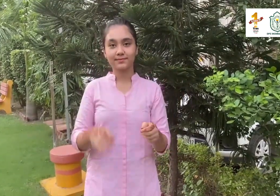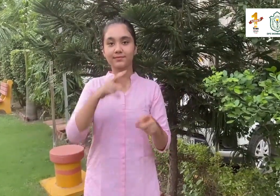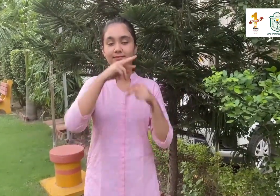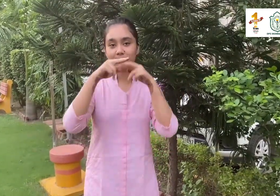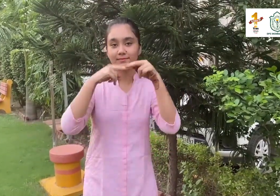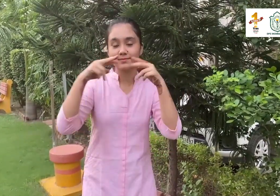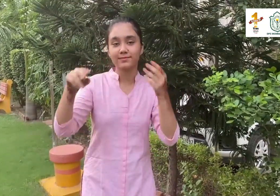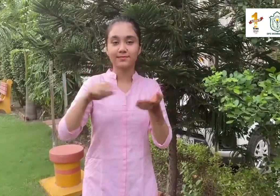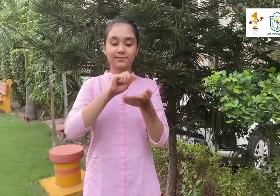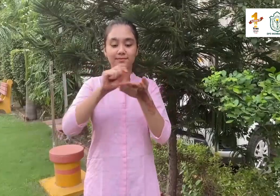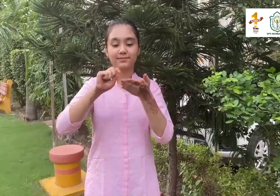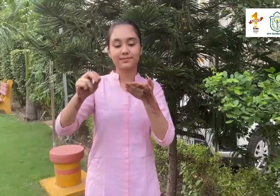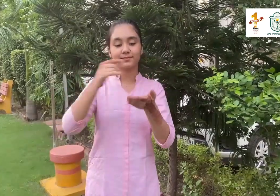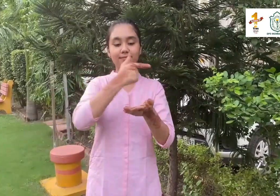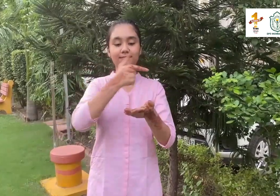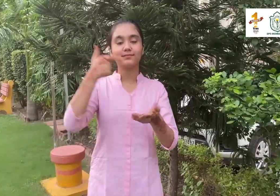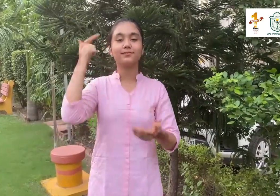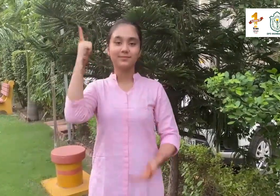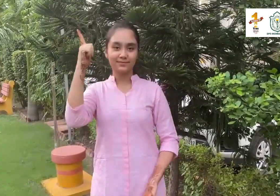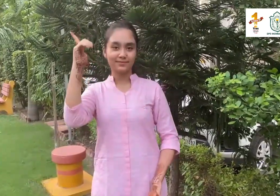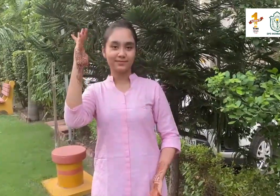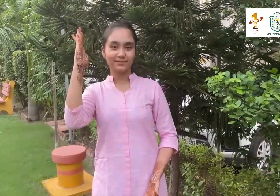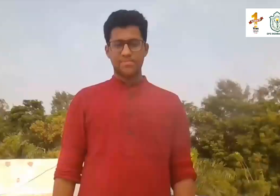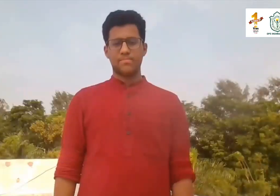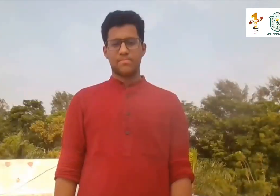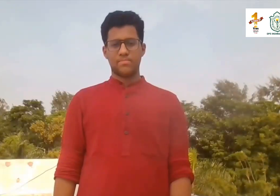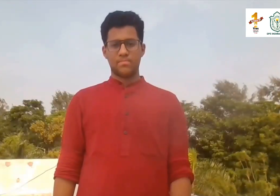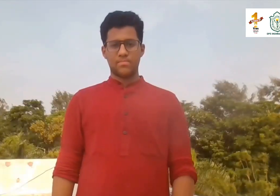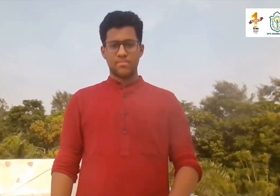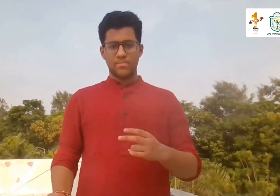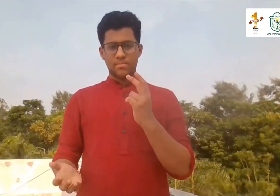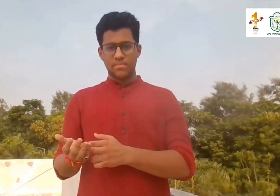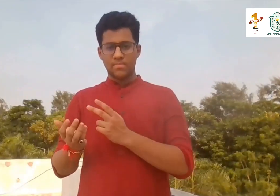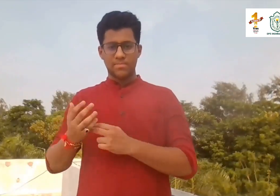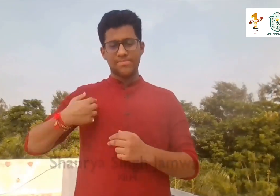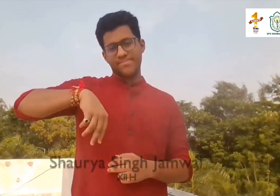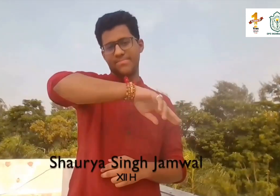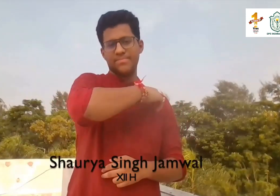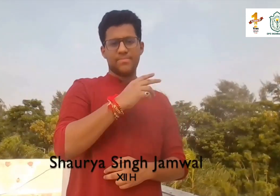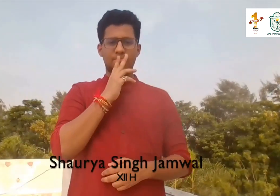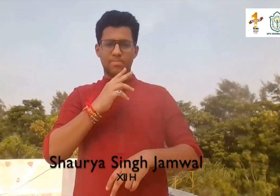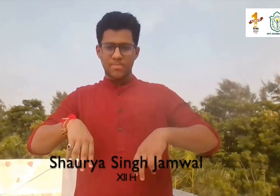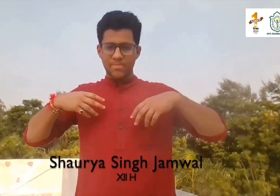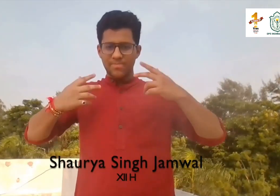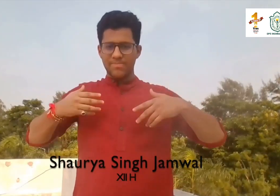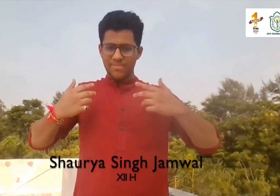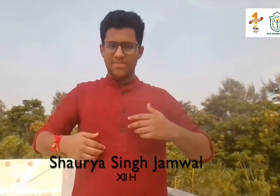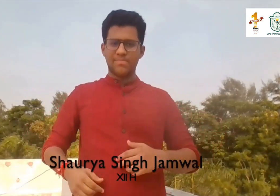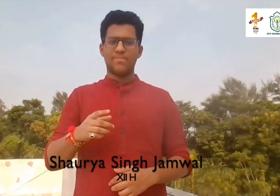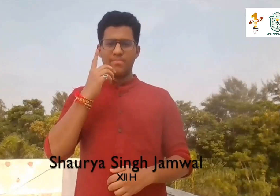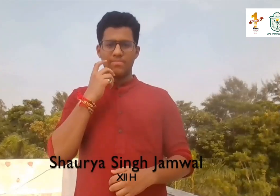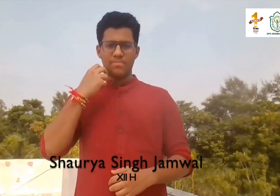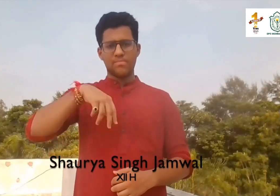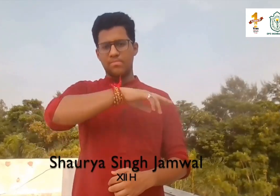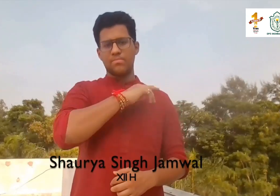and parents need we say more sometimes we are perfectly happy being who we are